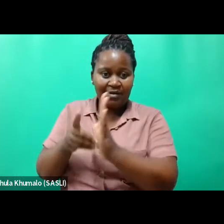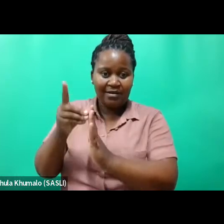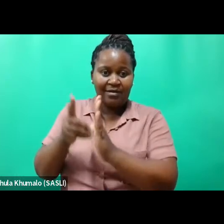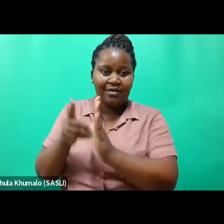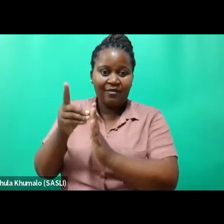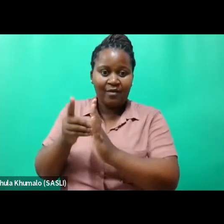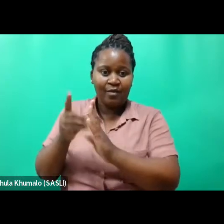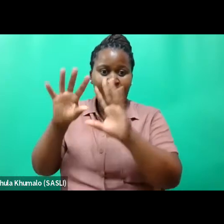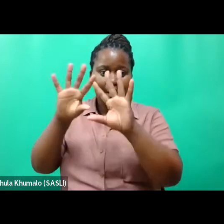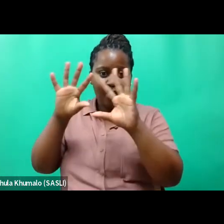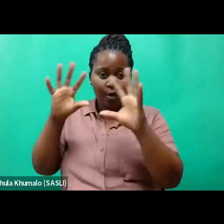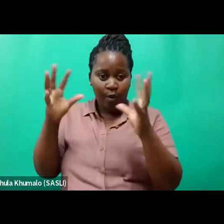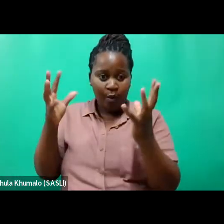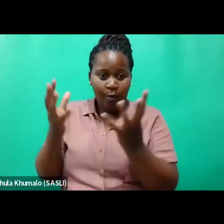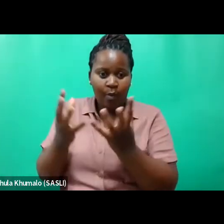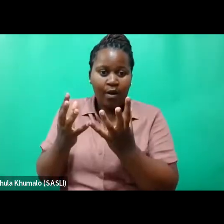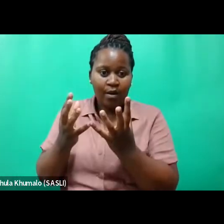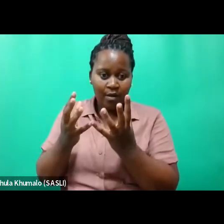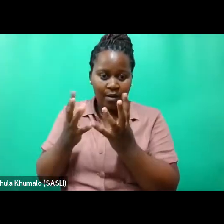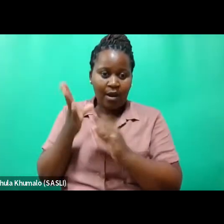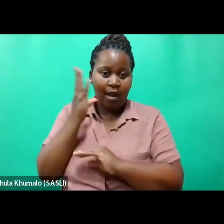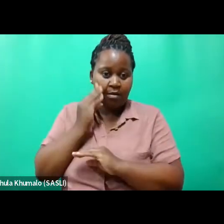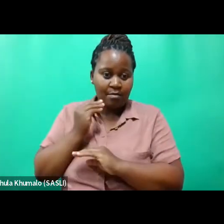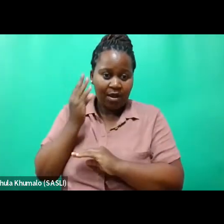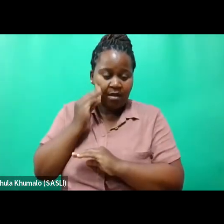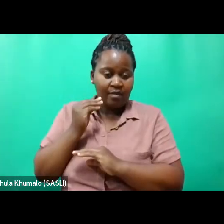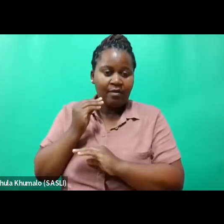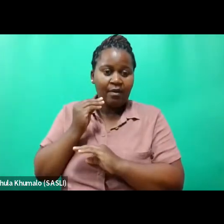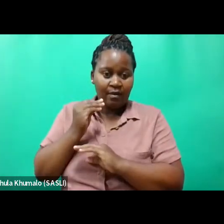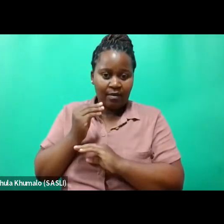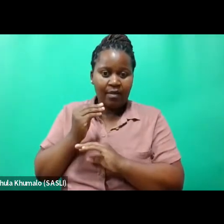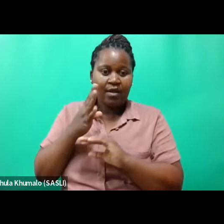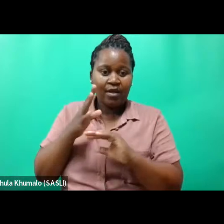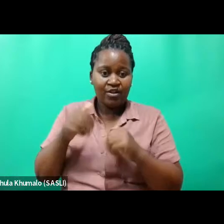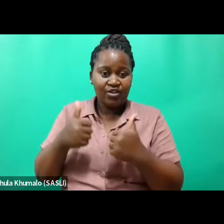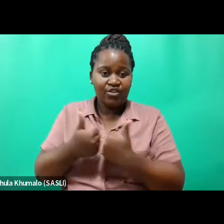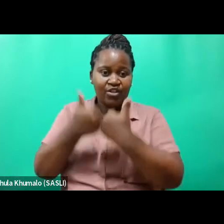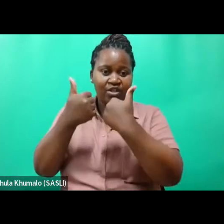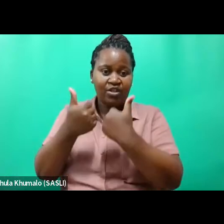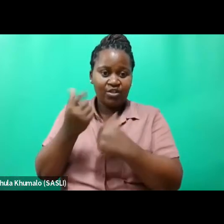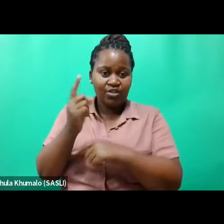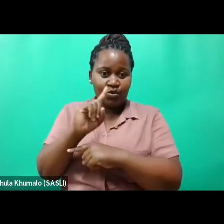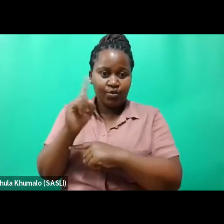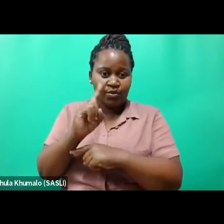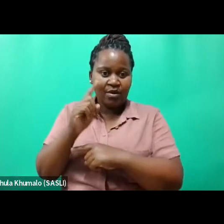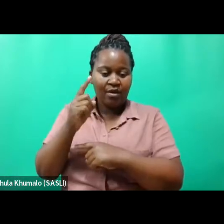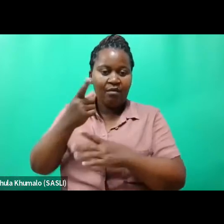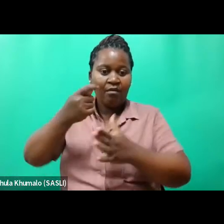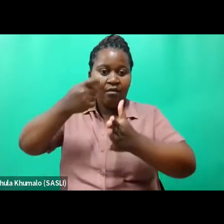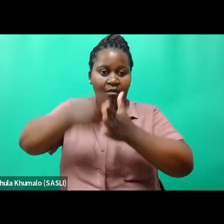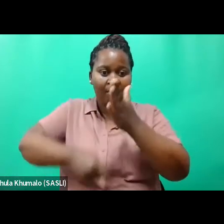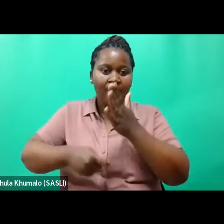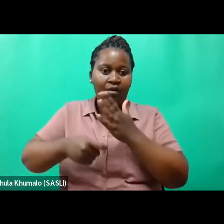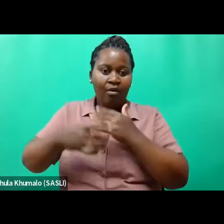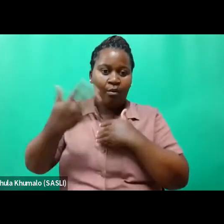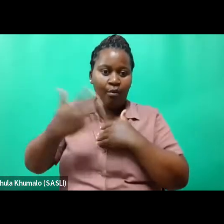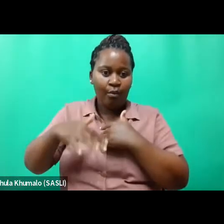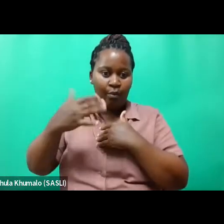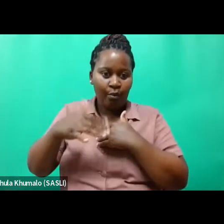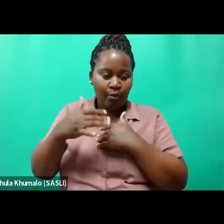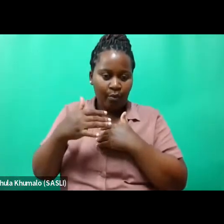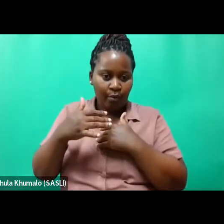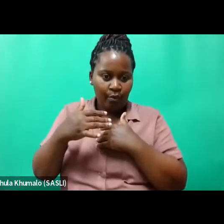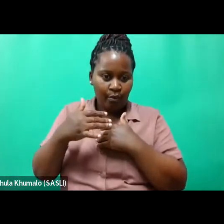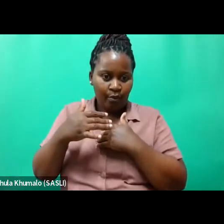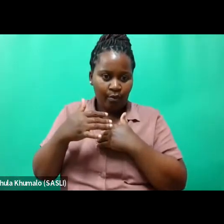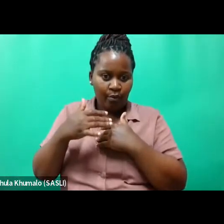world experiences, is challenged by the high cost and inability to